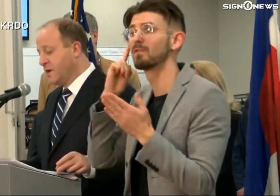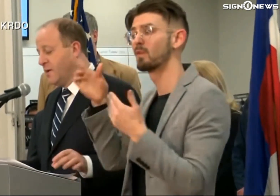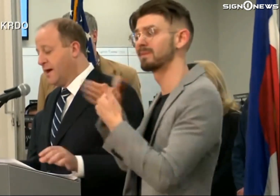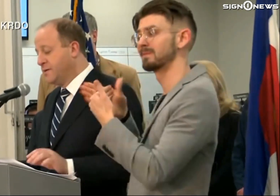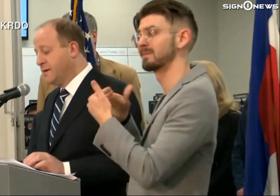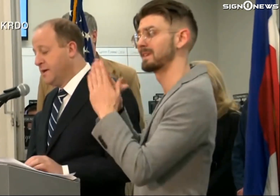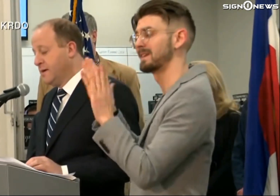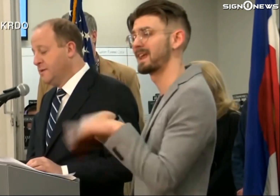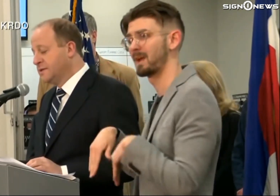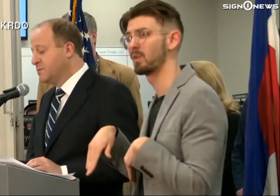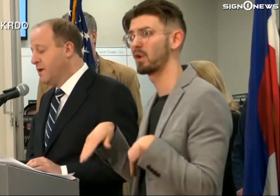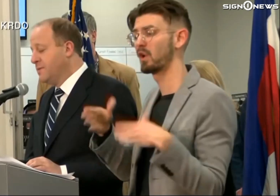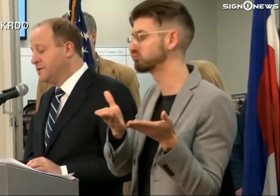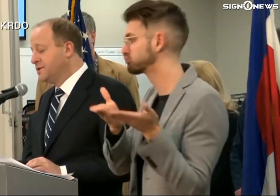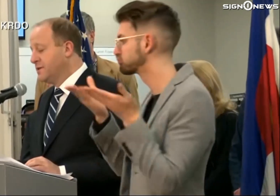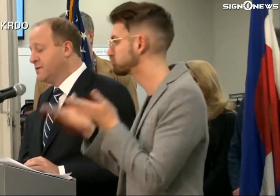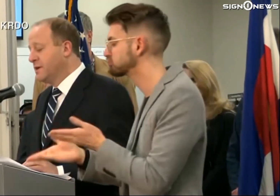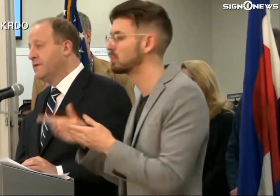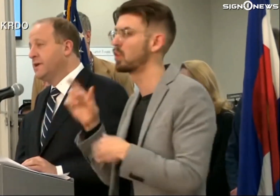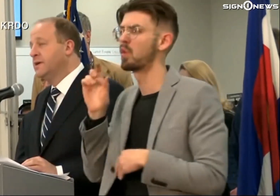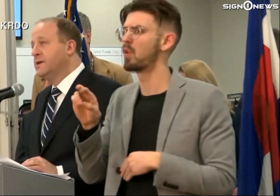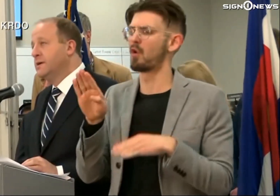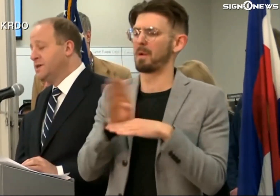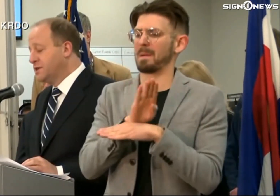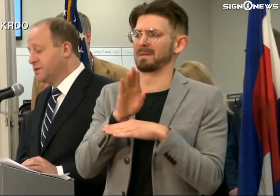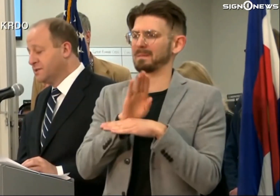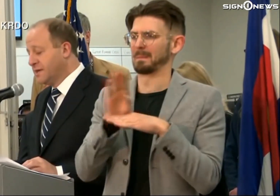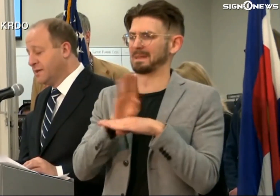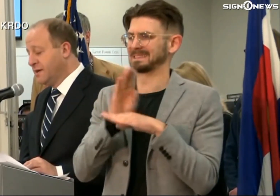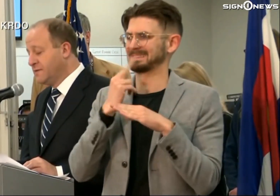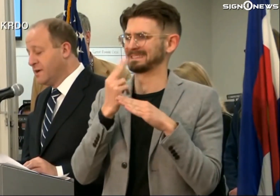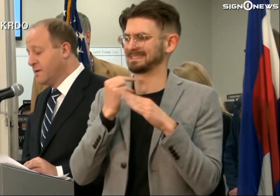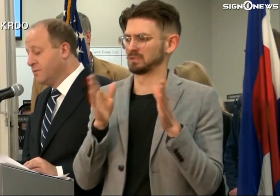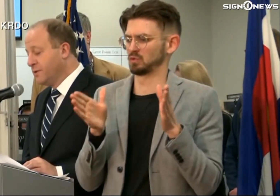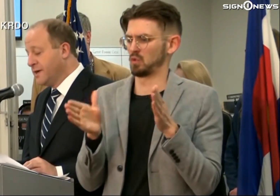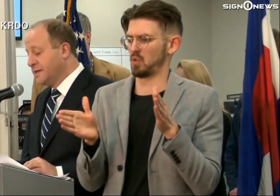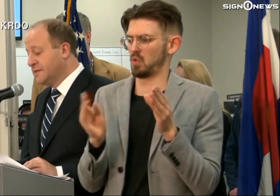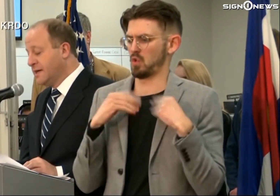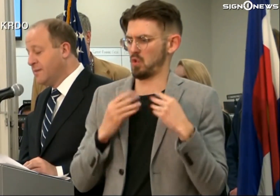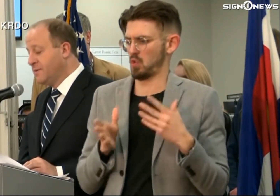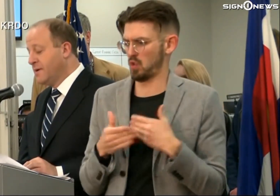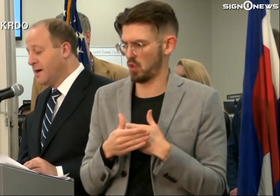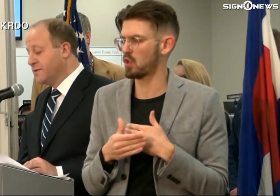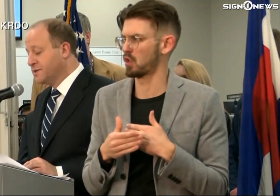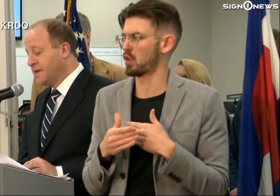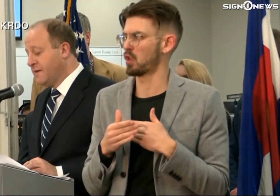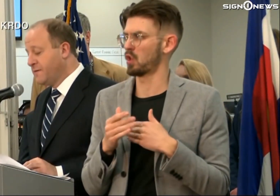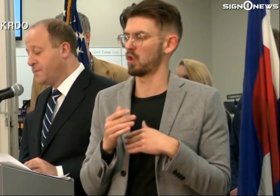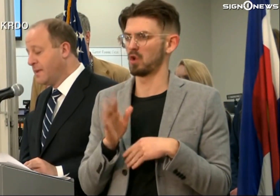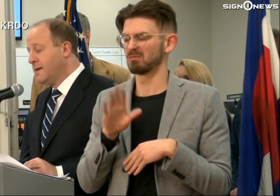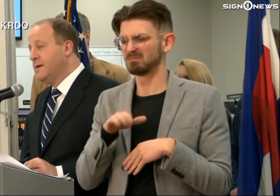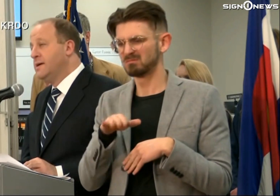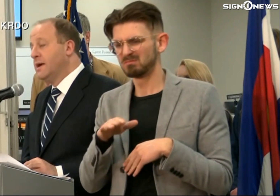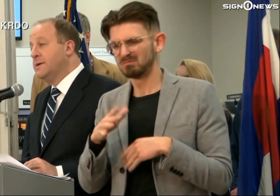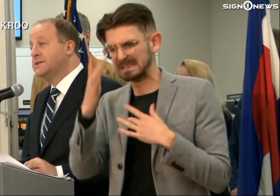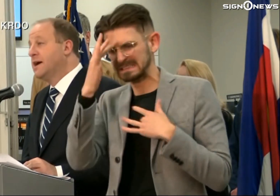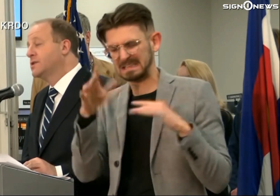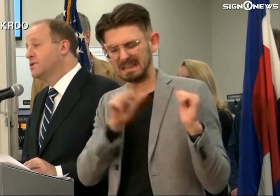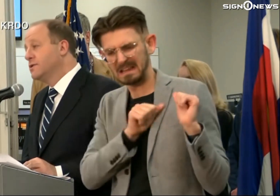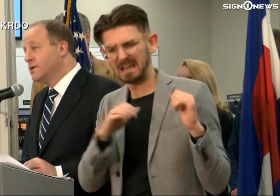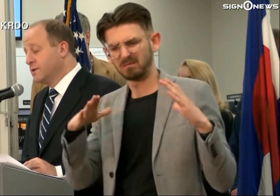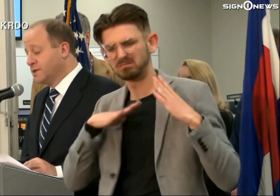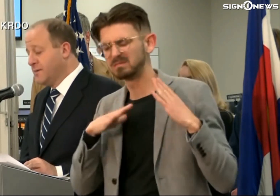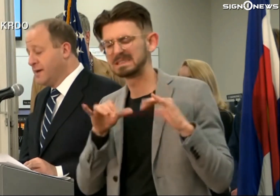they don't have to go out. It means a small business owner giving additional sick leave to their employees to keep others safe. It means